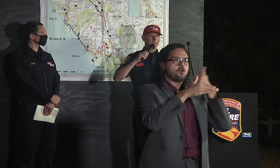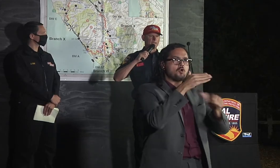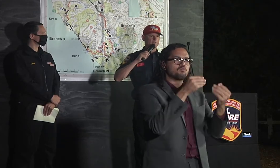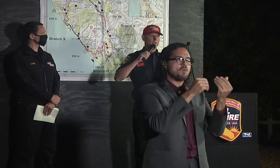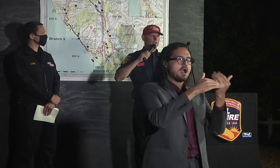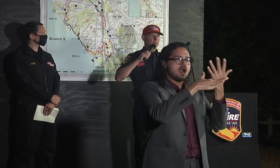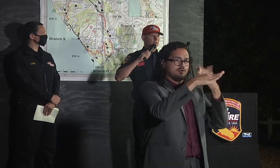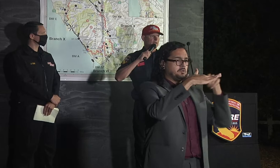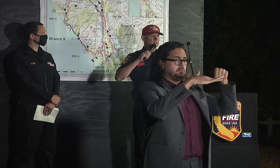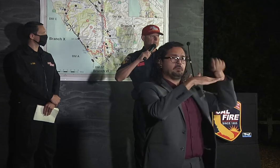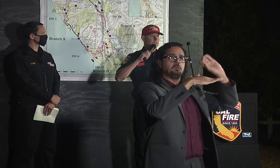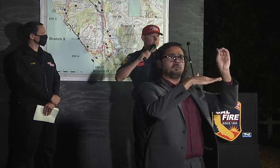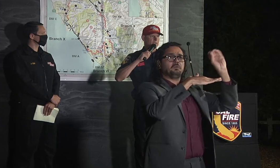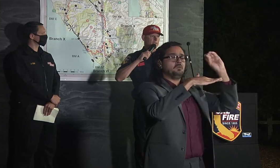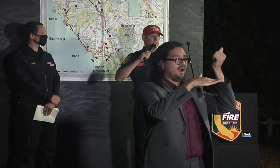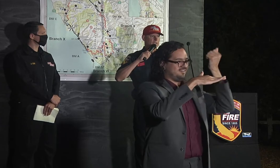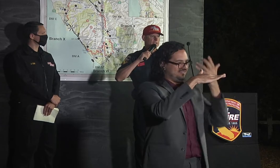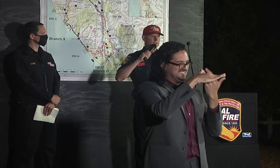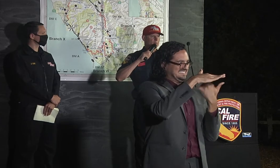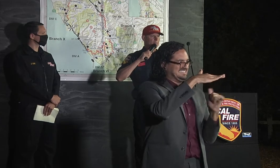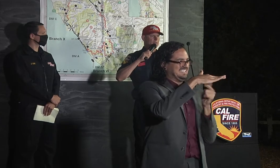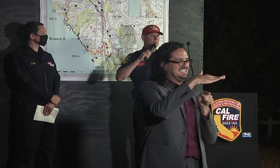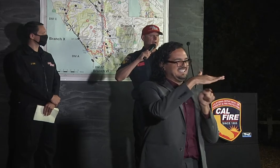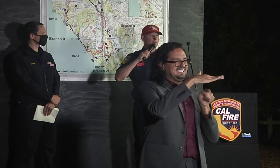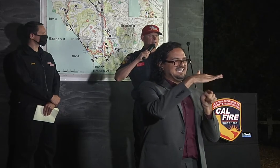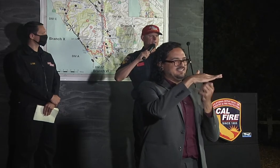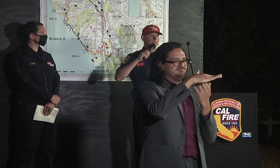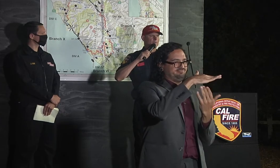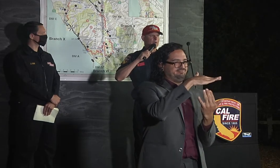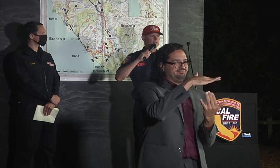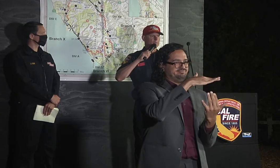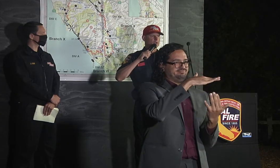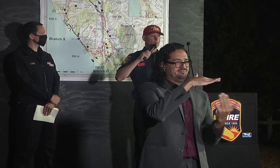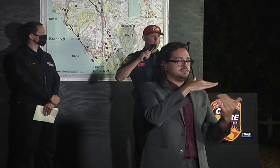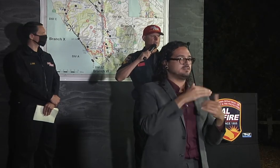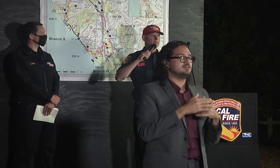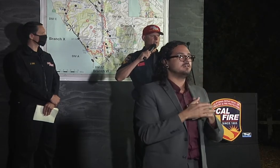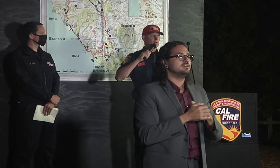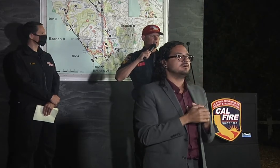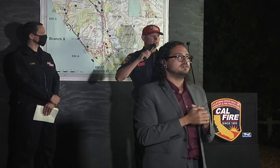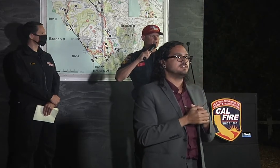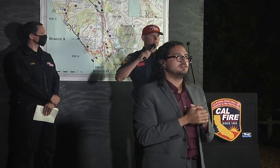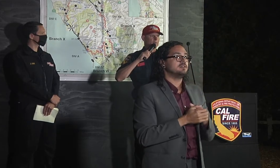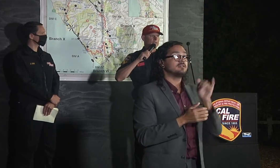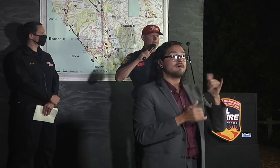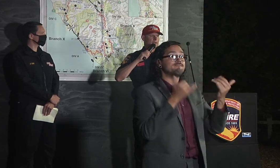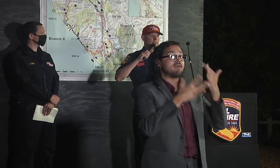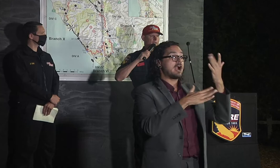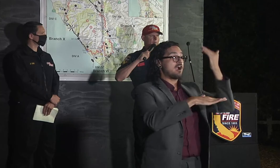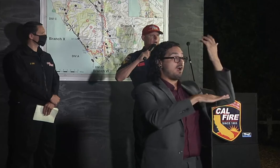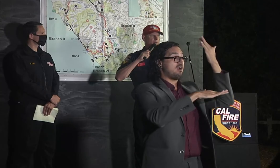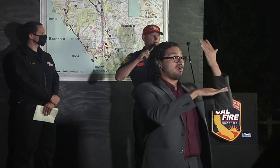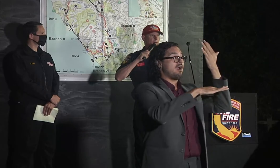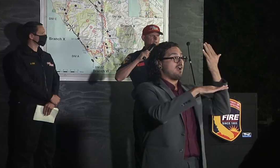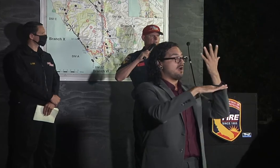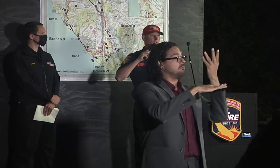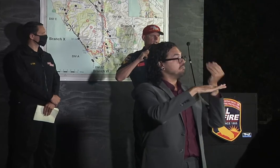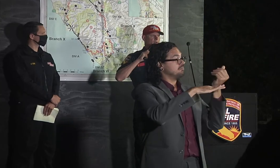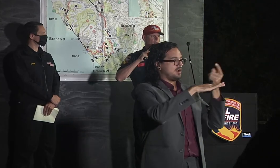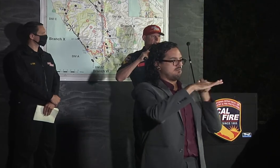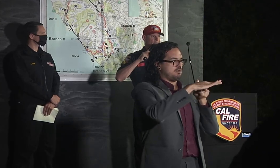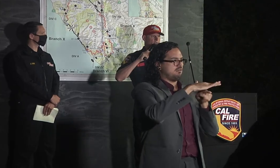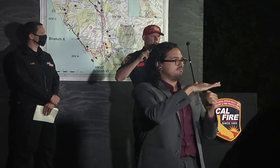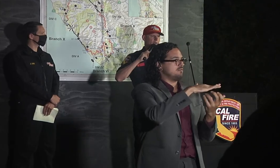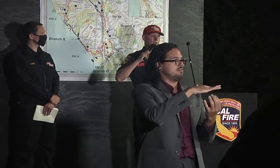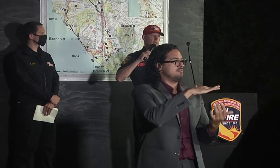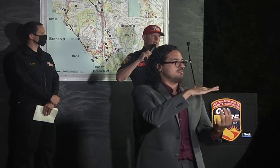on that, because sometimes, and in this case, this is what we believe happened, is that fire was able to creep slowly within that and then pop up on the other side